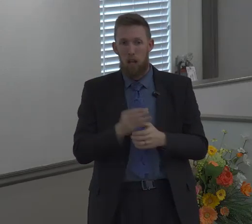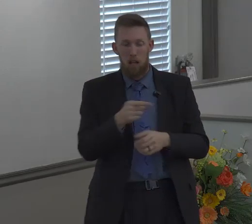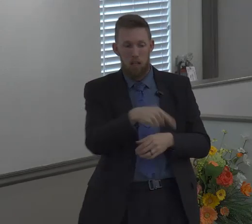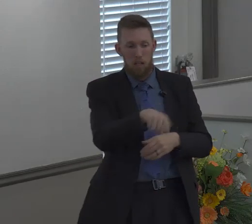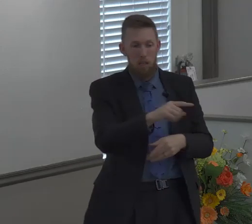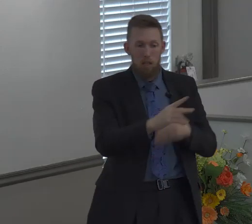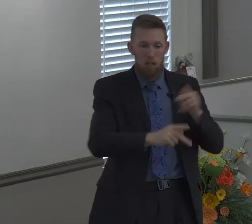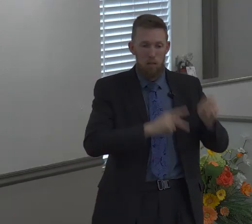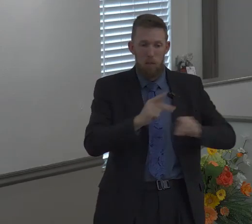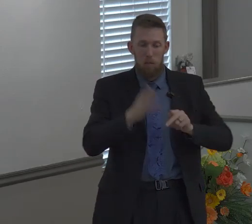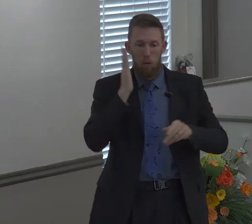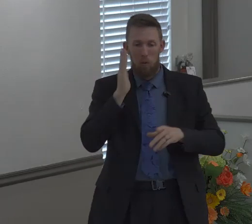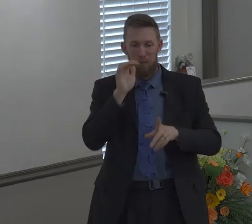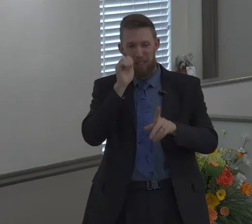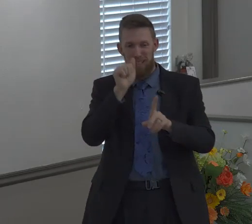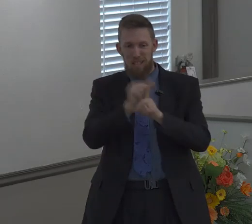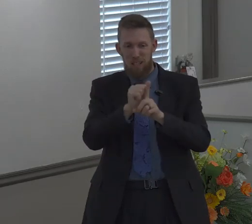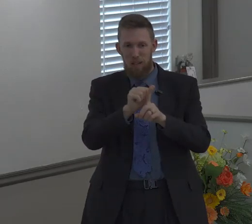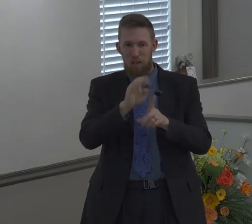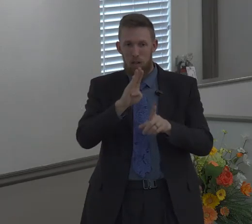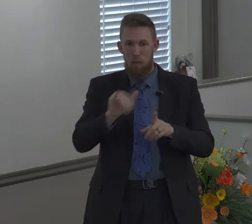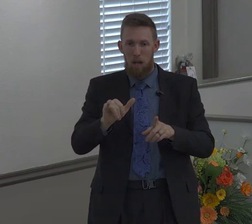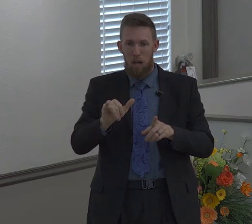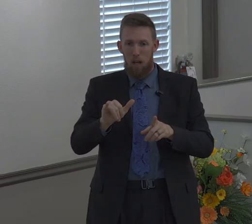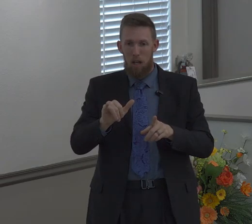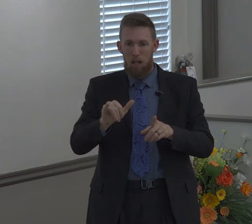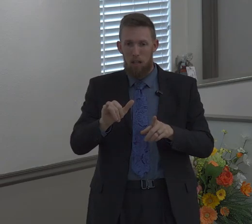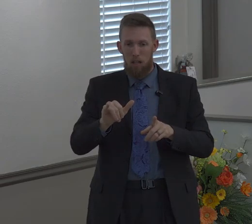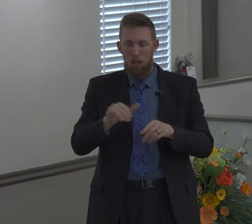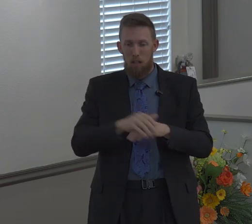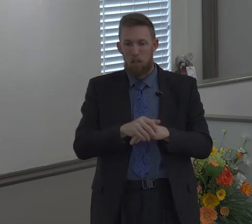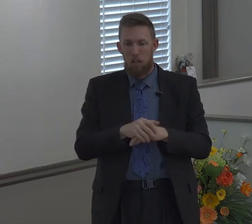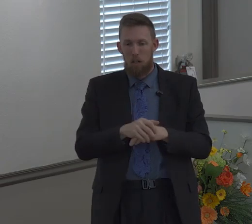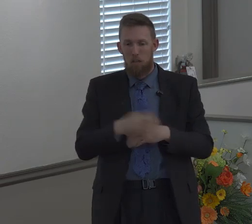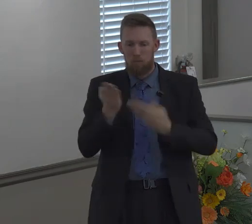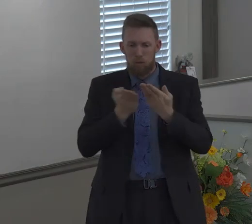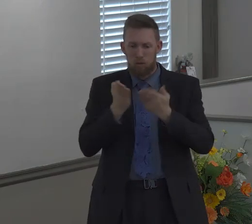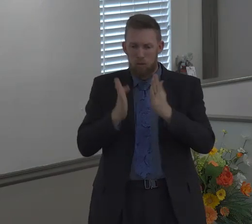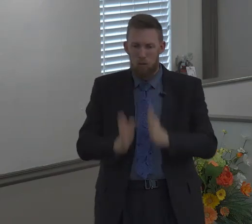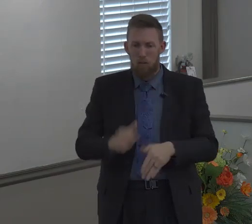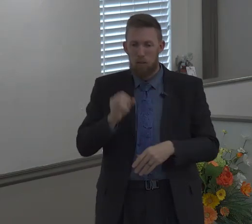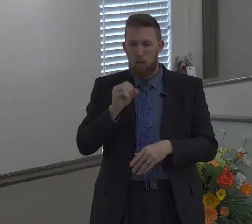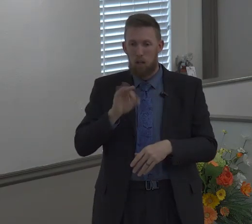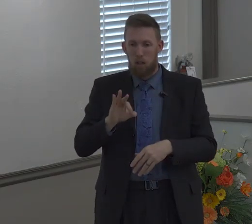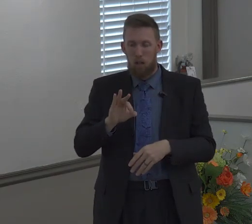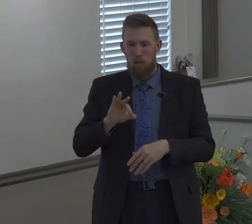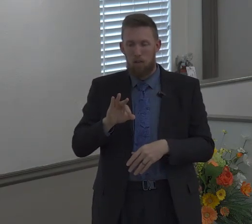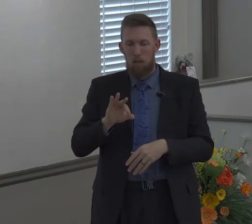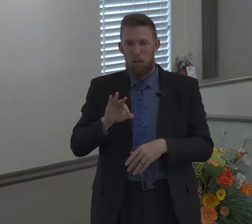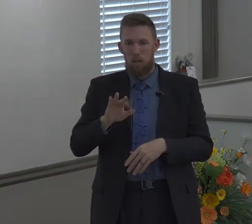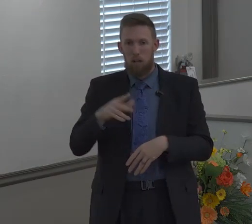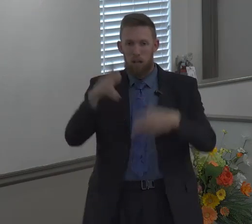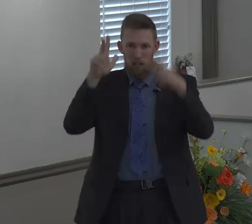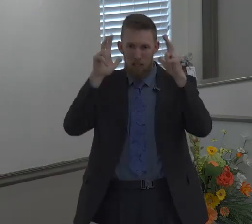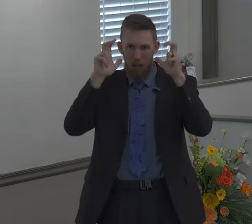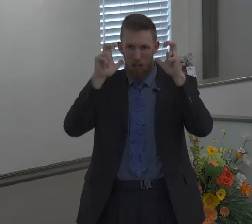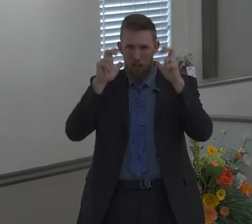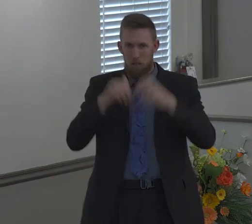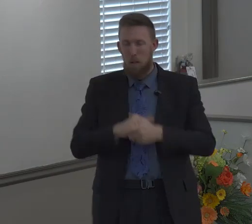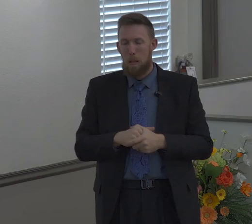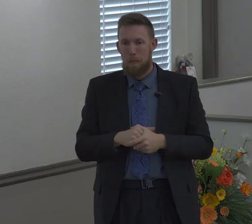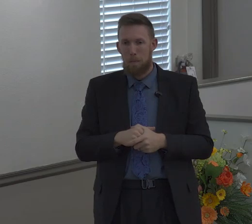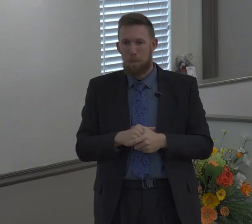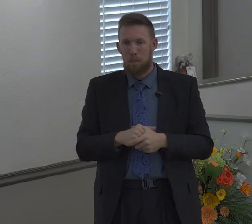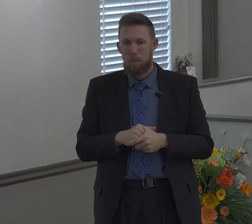They're going to be deceived by seducing spirits. It doesn't mean demon angels are going to come down and deceive them. It